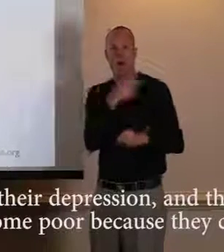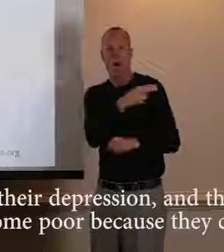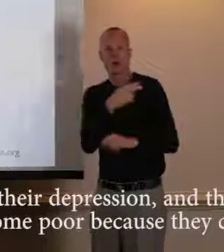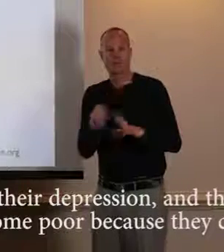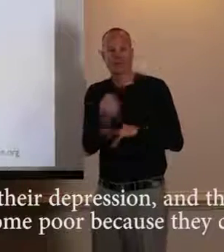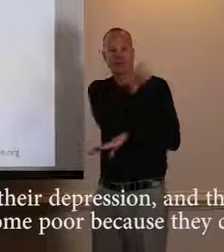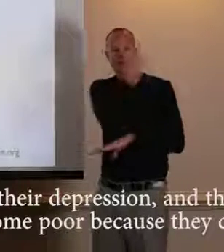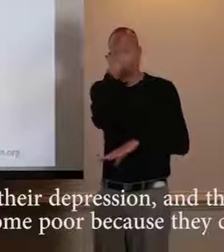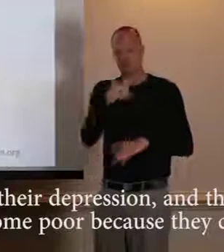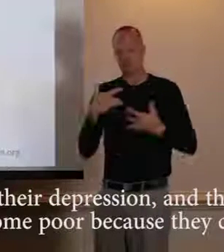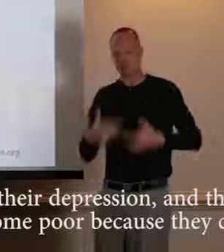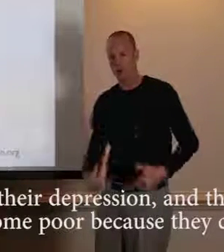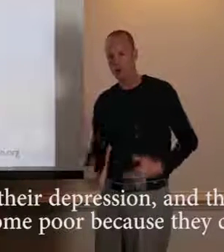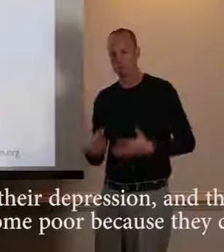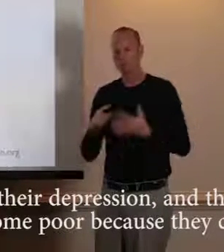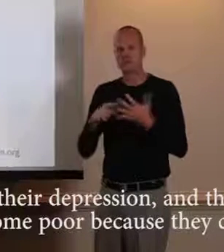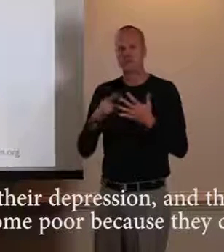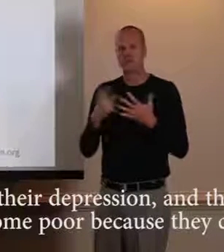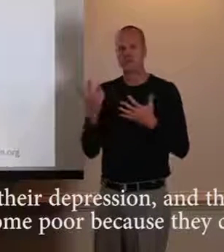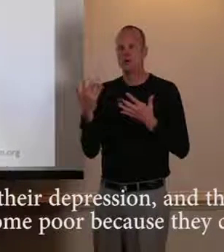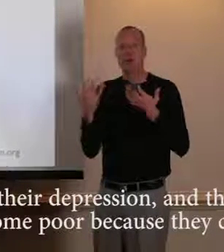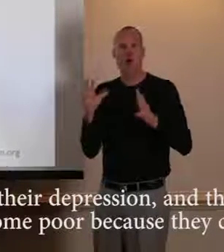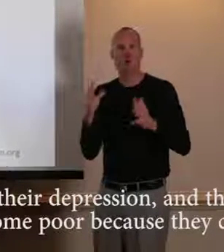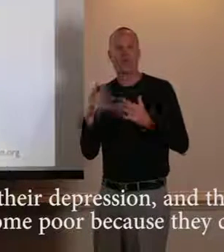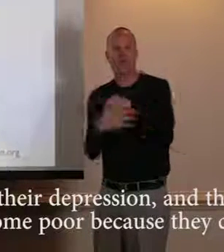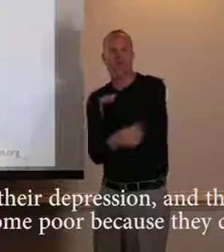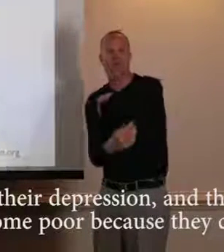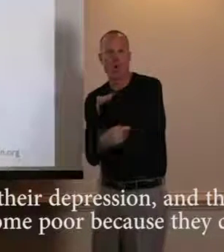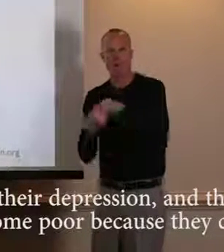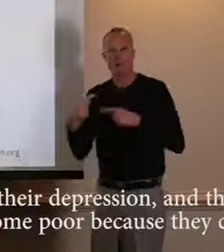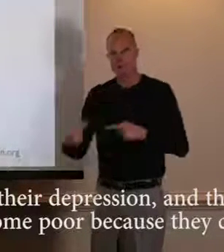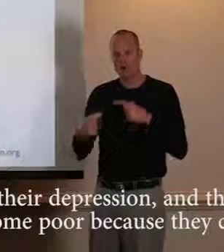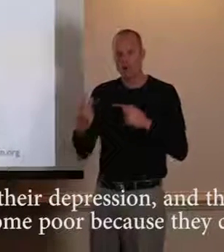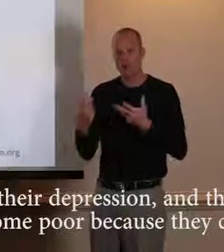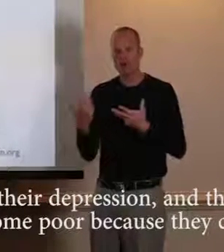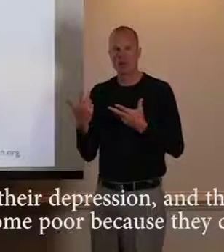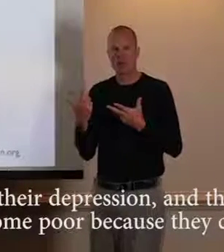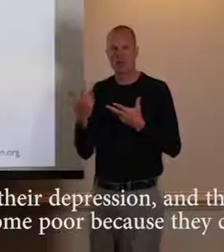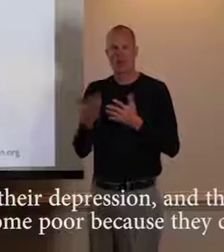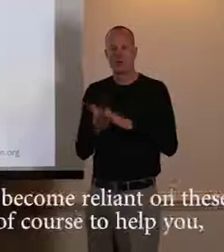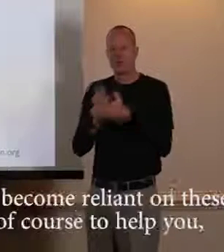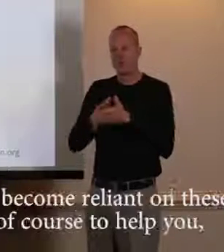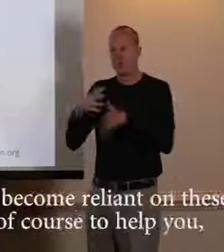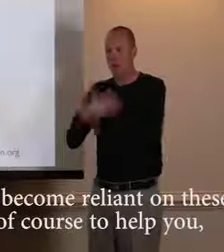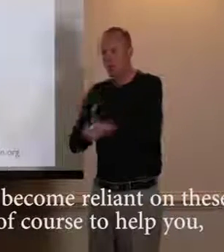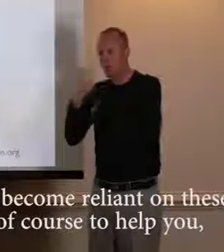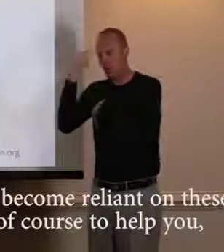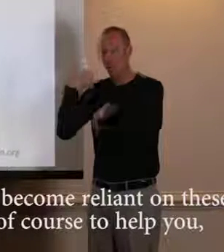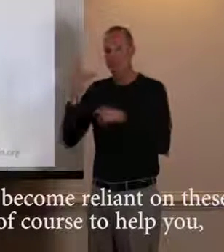and they are poor already, or they become poor because they can't go to work anymore, and